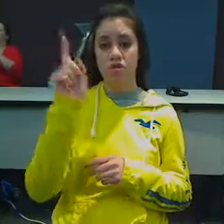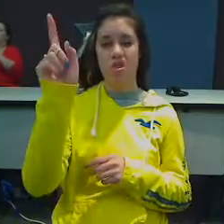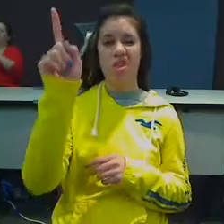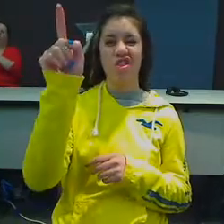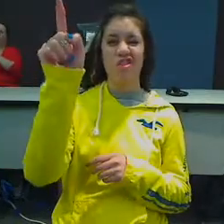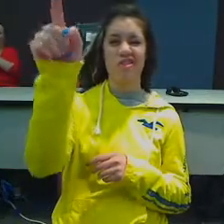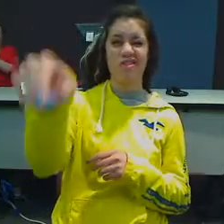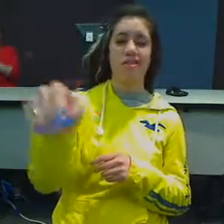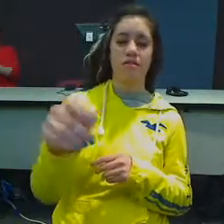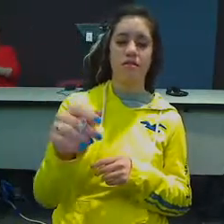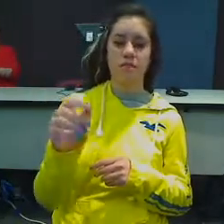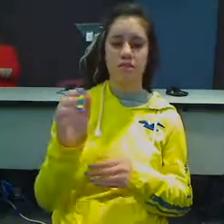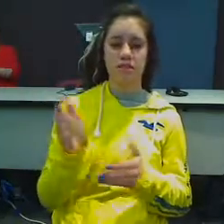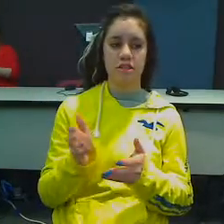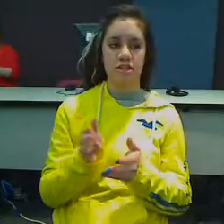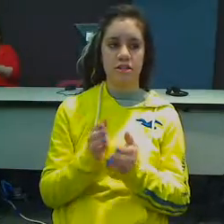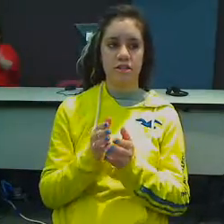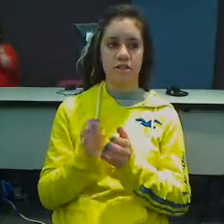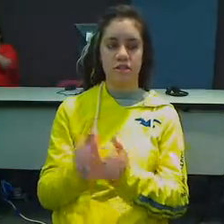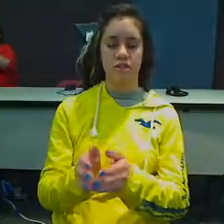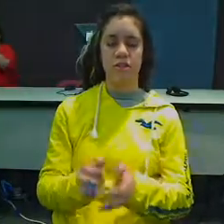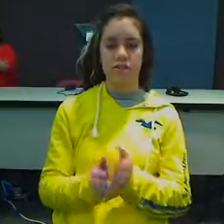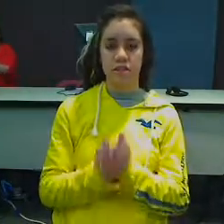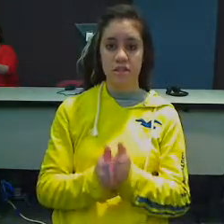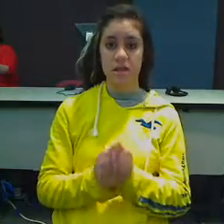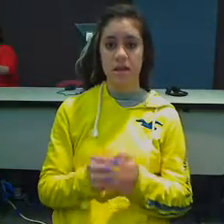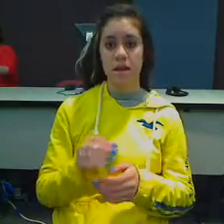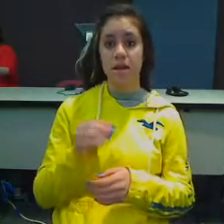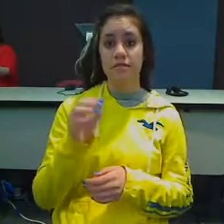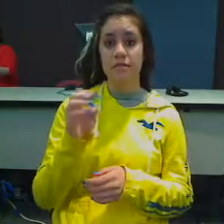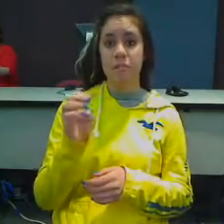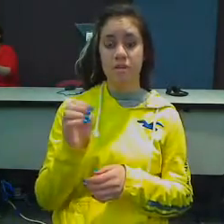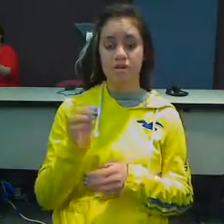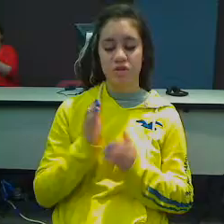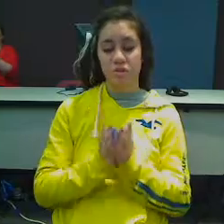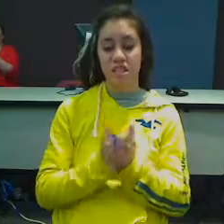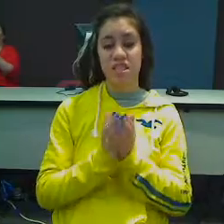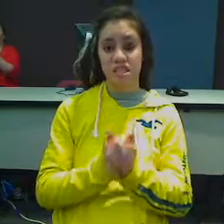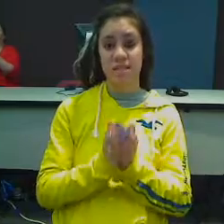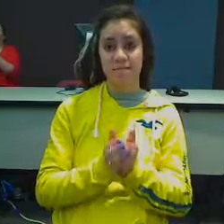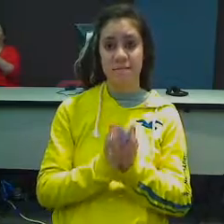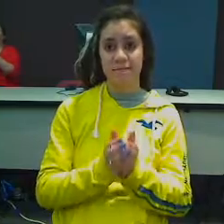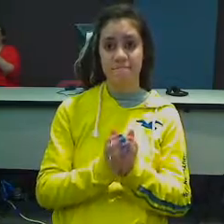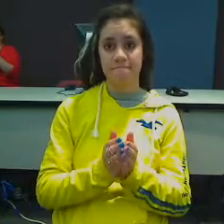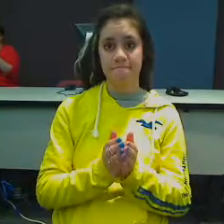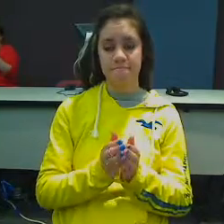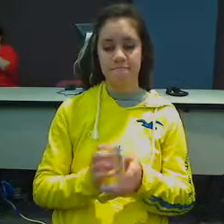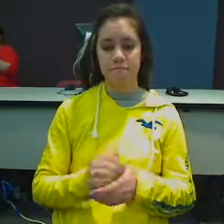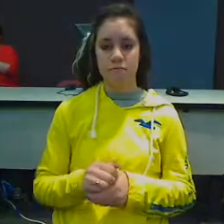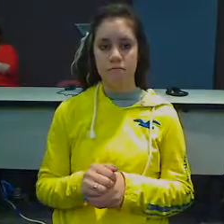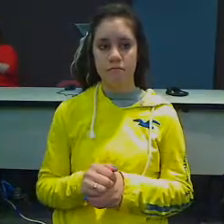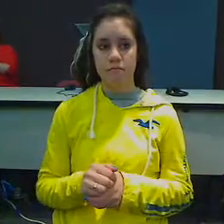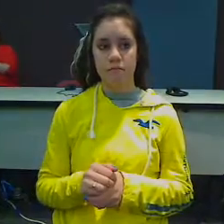then this whole notion of where you are and how to determine where you are became much more